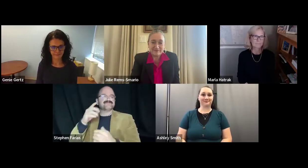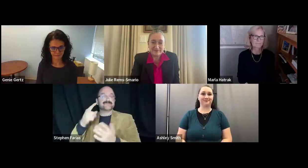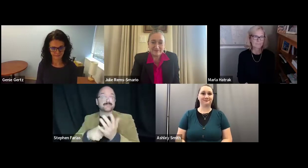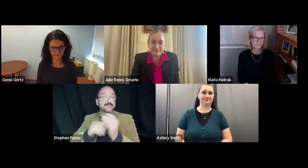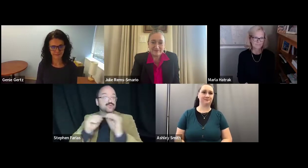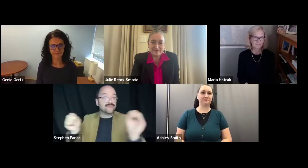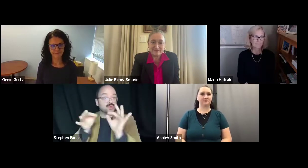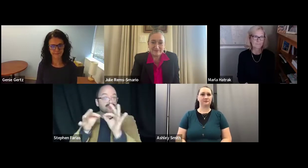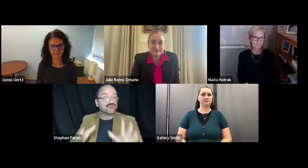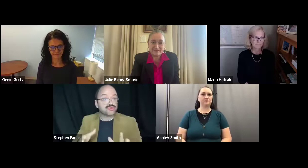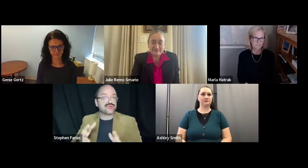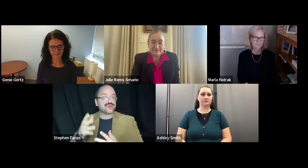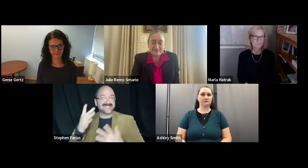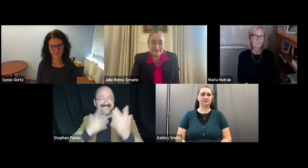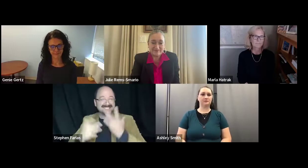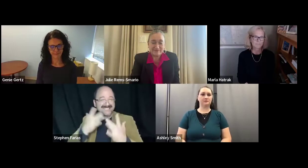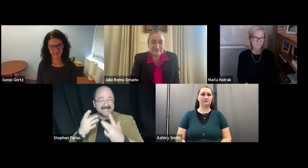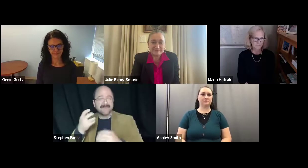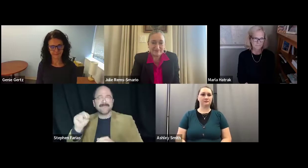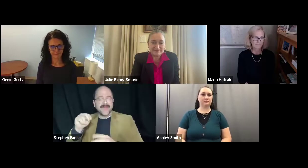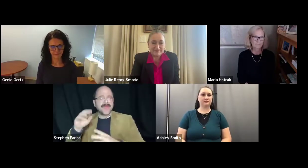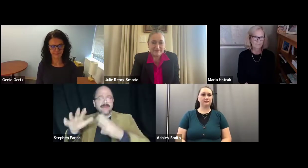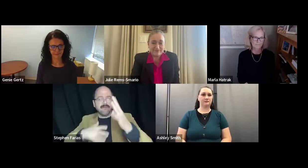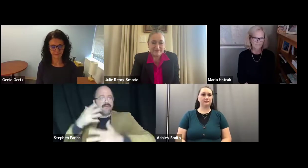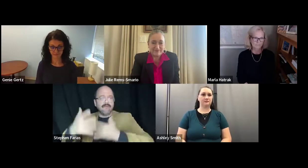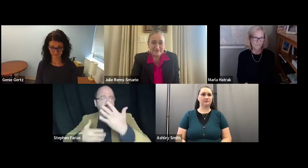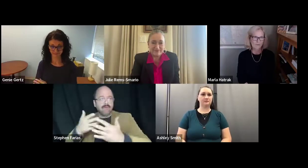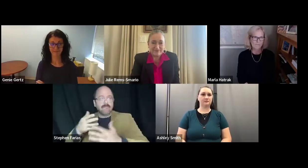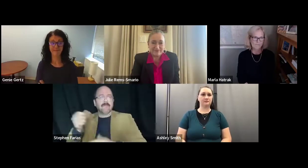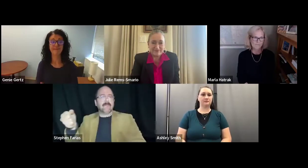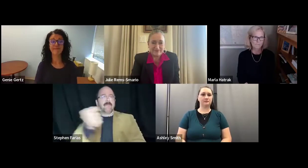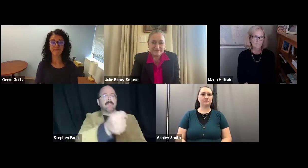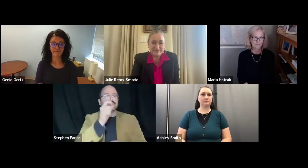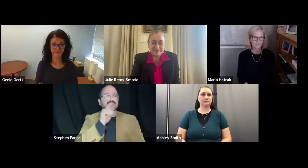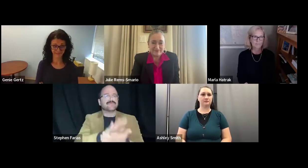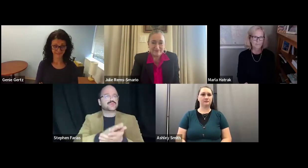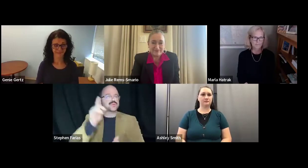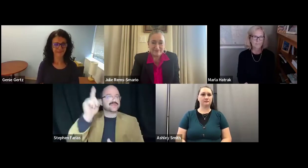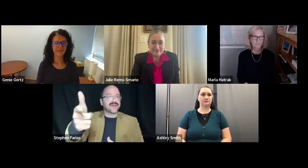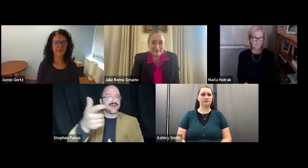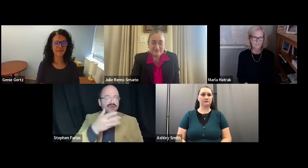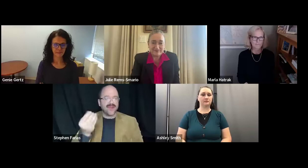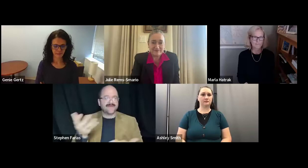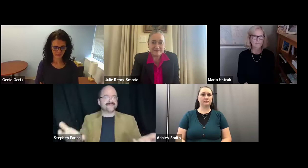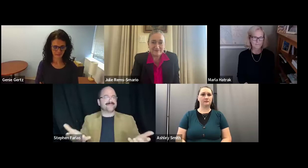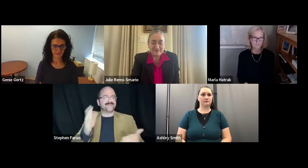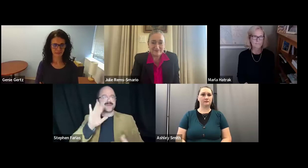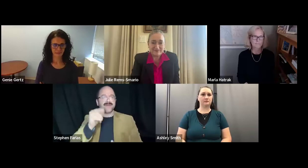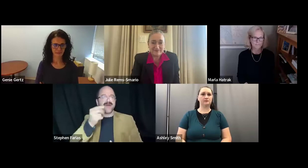that language. So if they're in the public school system, sometimes they're not provided with a sign language interpreter, and they're doing the best they can with what's being